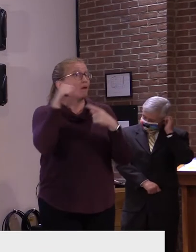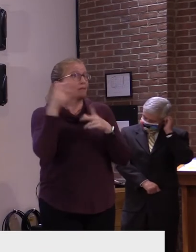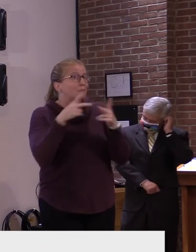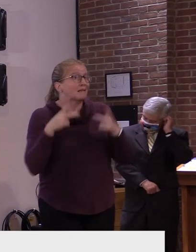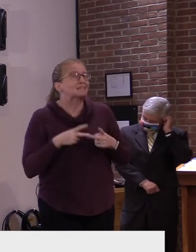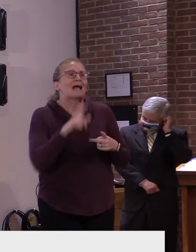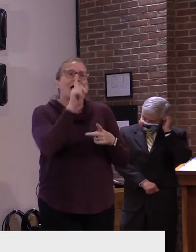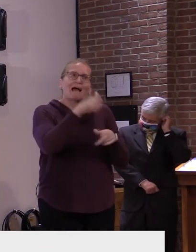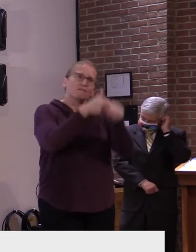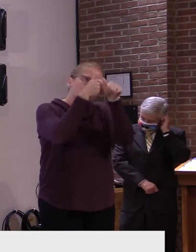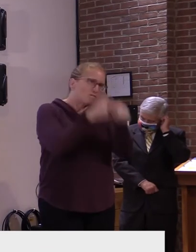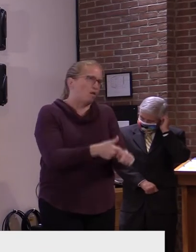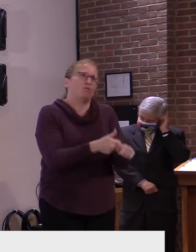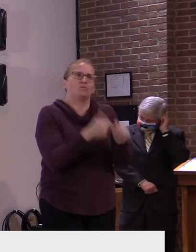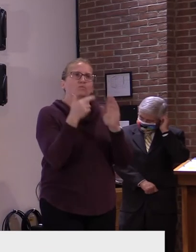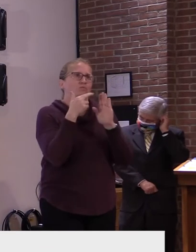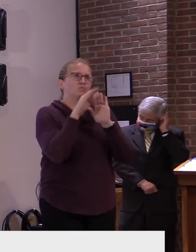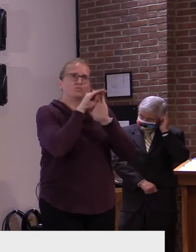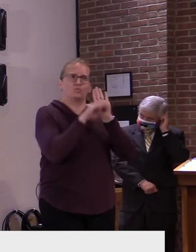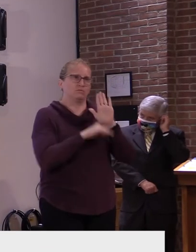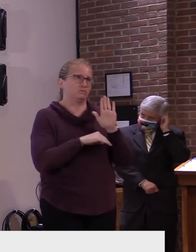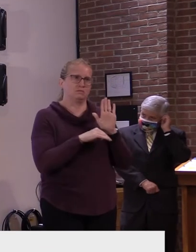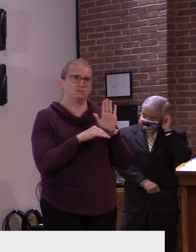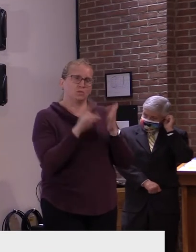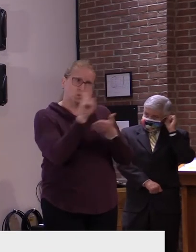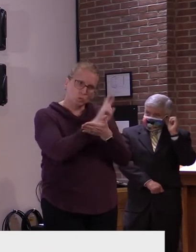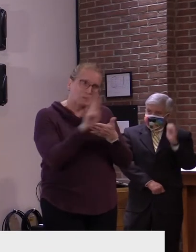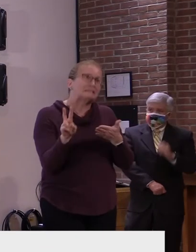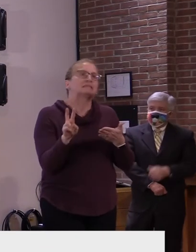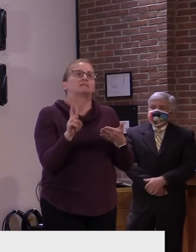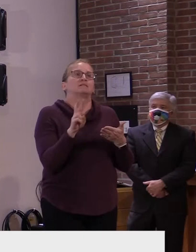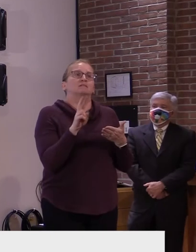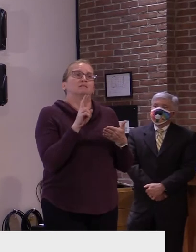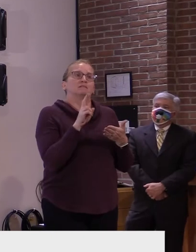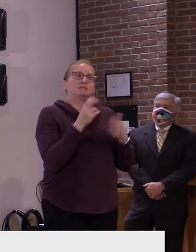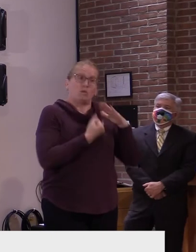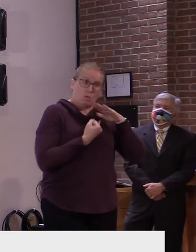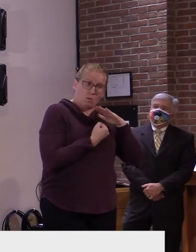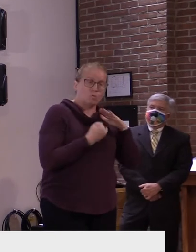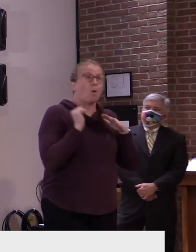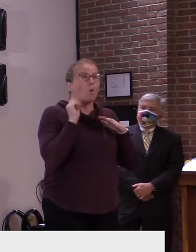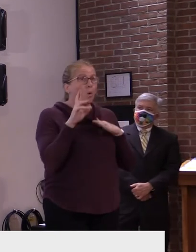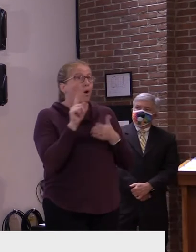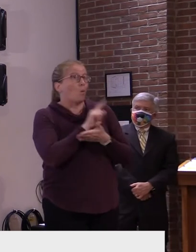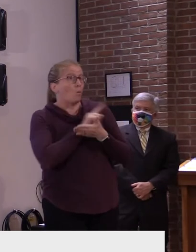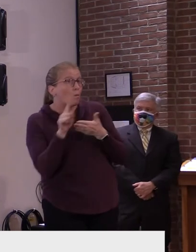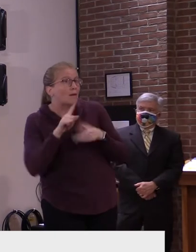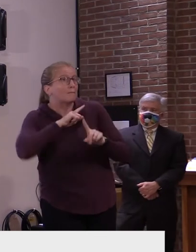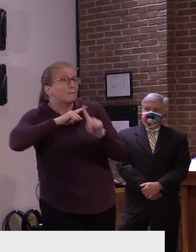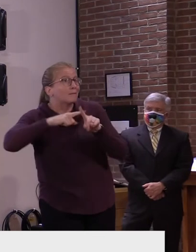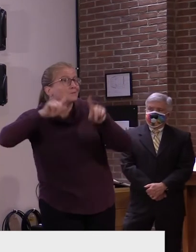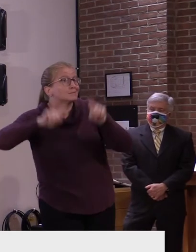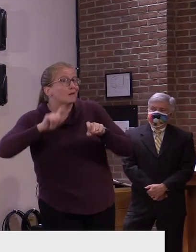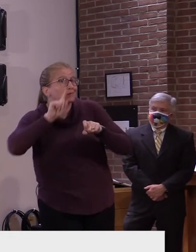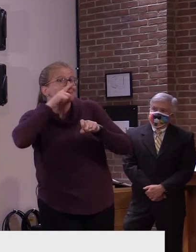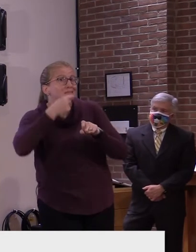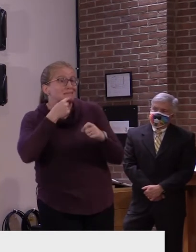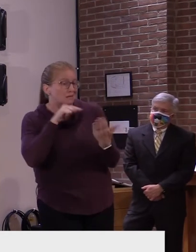matter what county they're coming from or are traveling to travel now equals quarantine